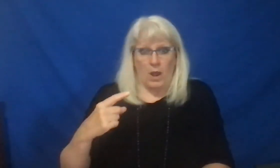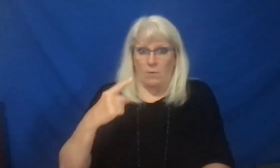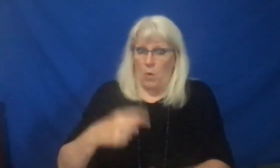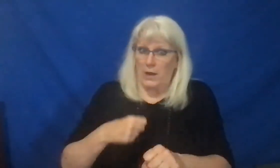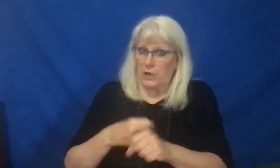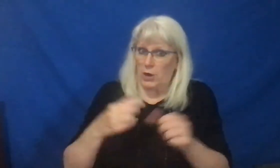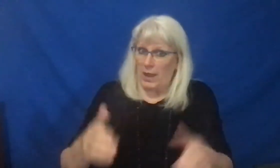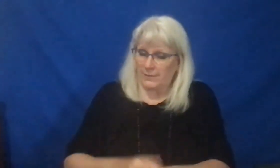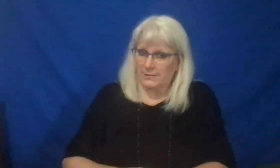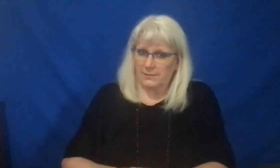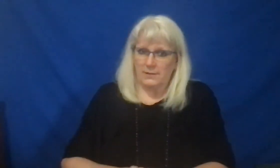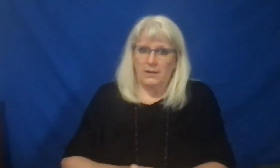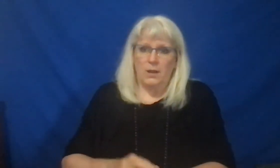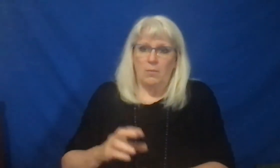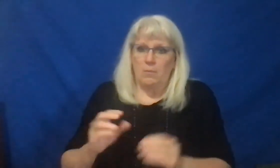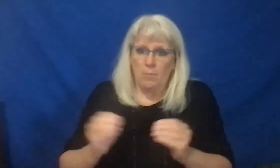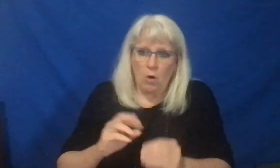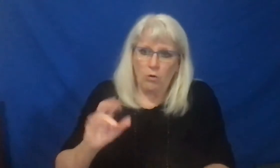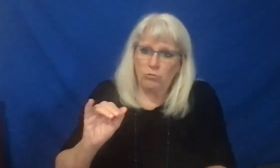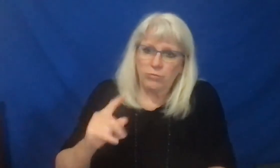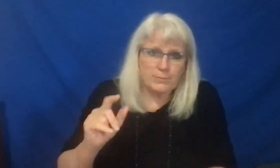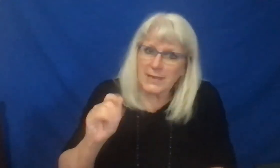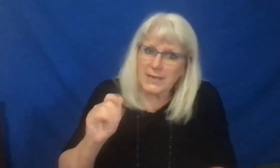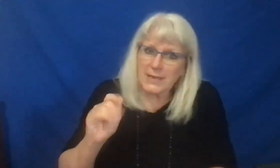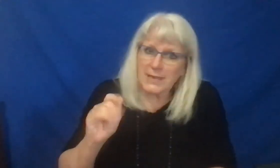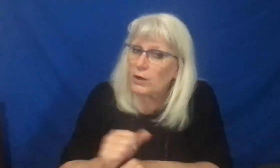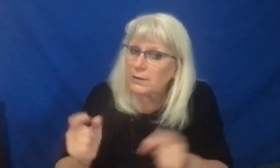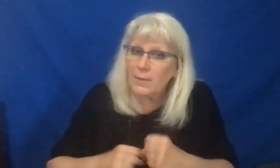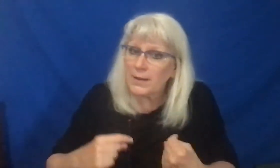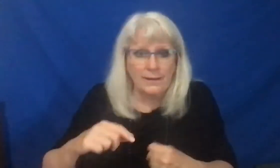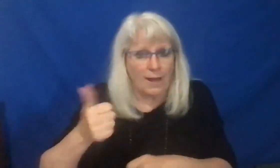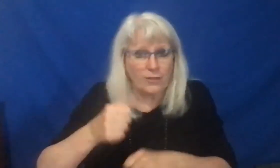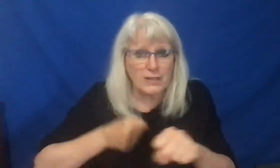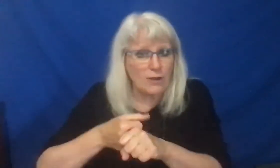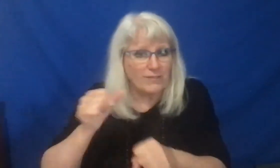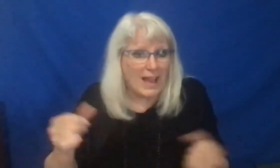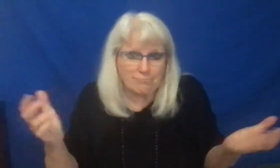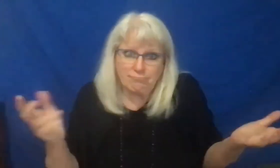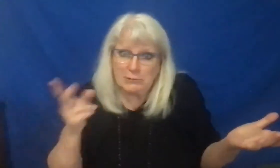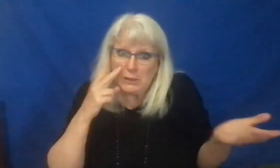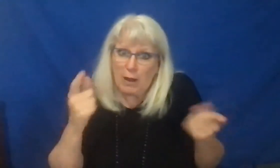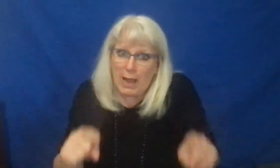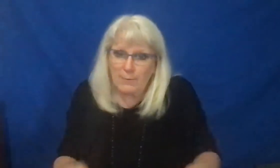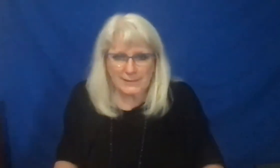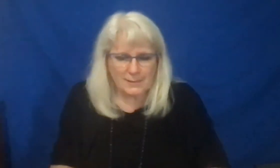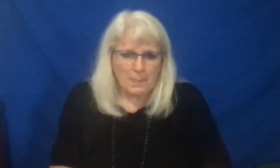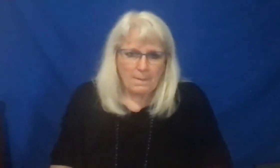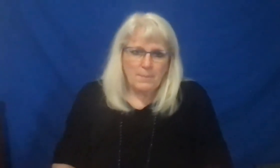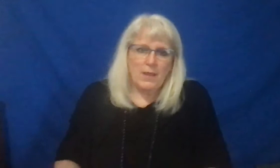more rip tab work coming, and we'll see what happens. The next board is at the end of the month,